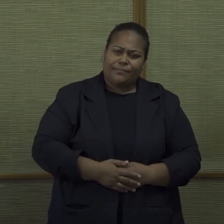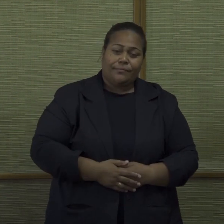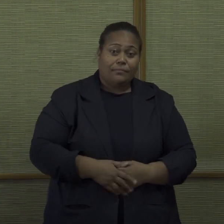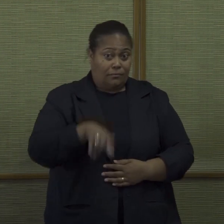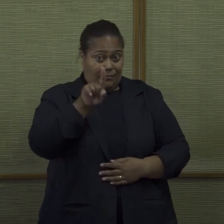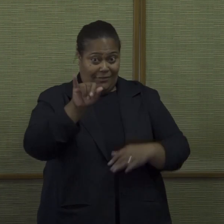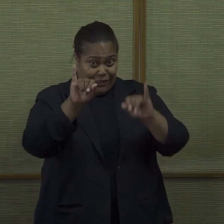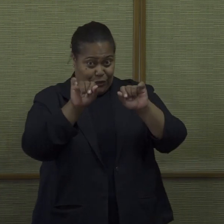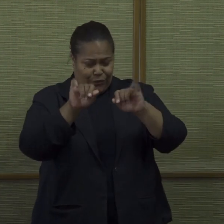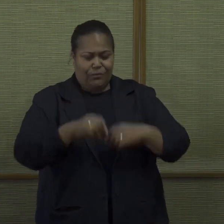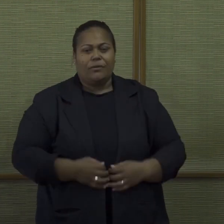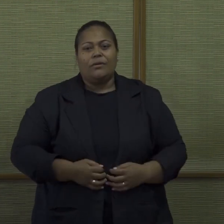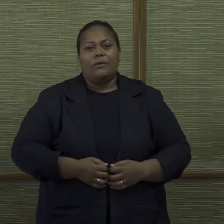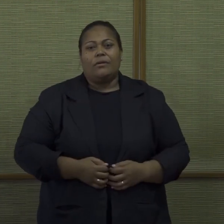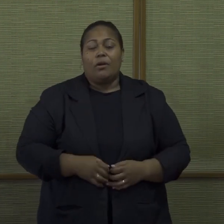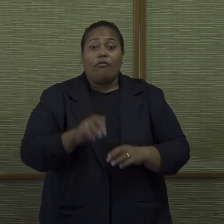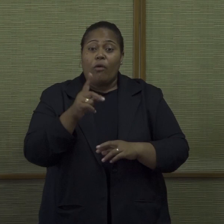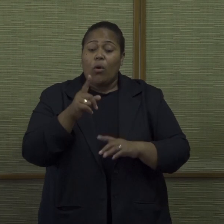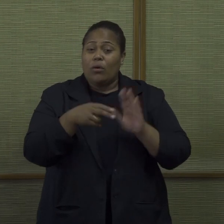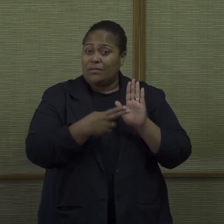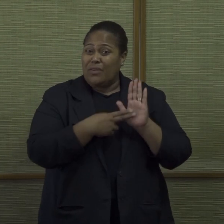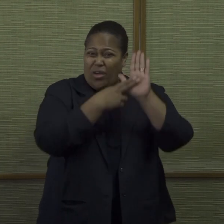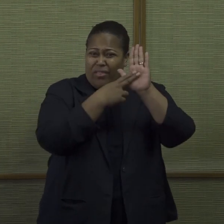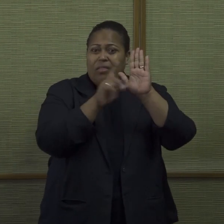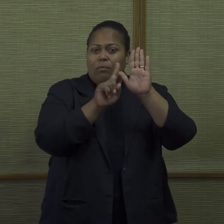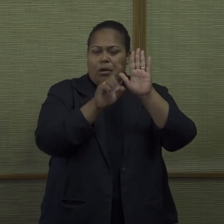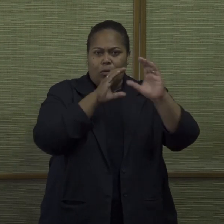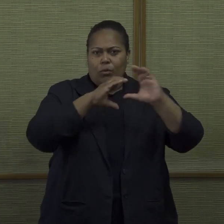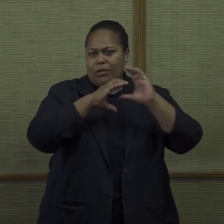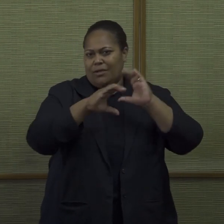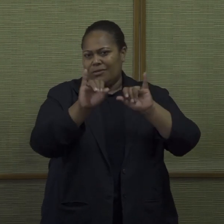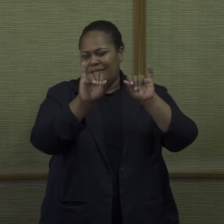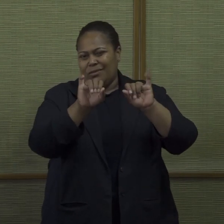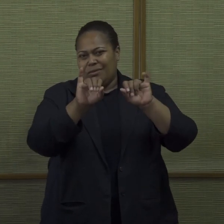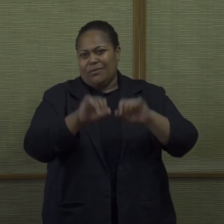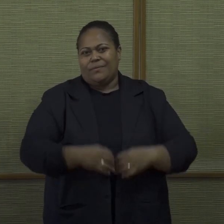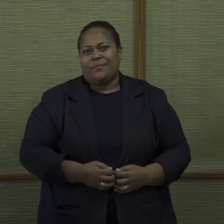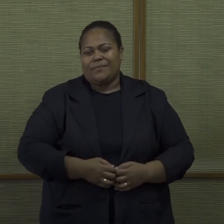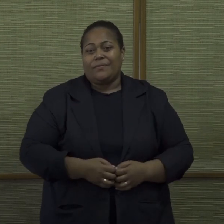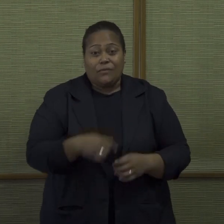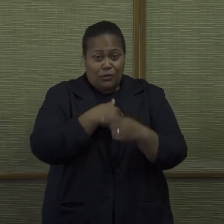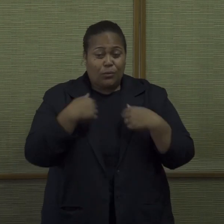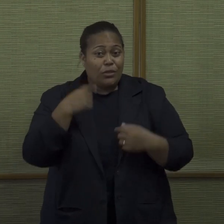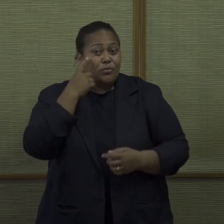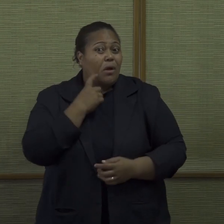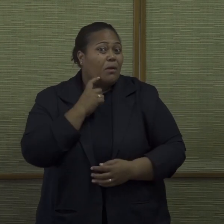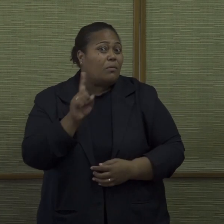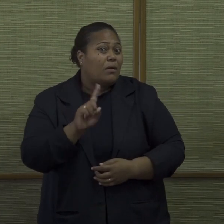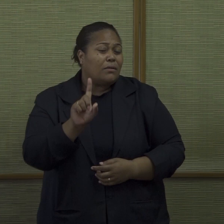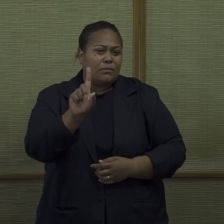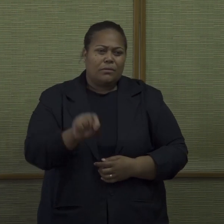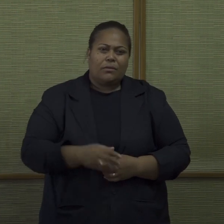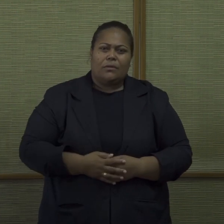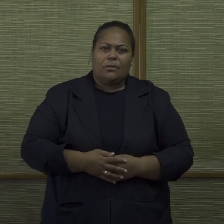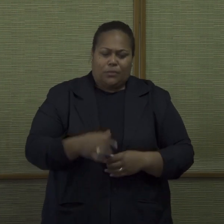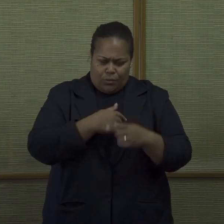issues, again, for the Northern Division, it's communication. So what we're trying to do is not only